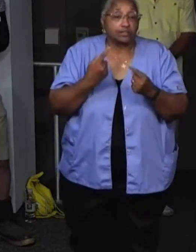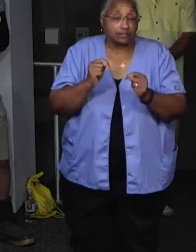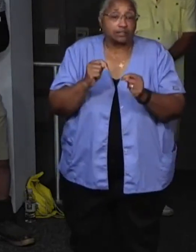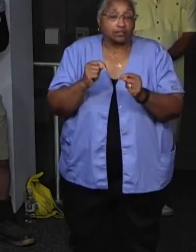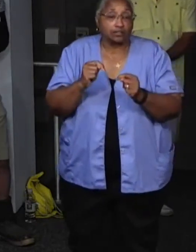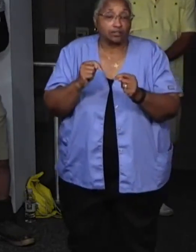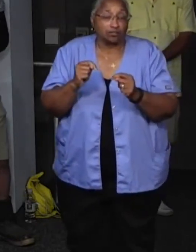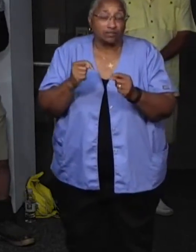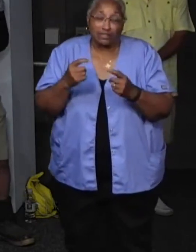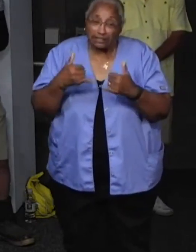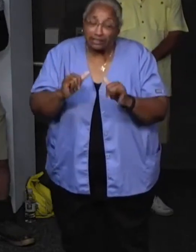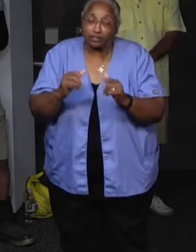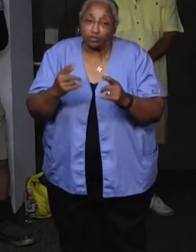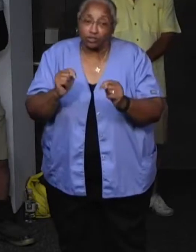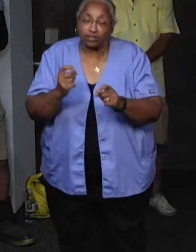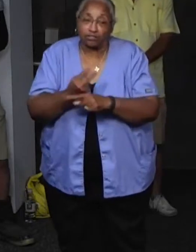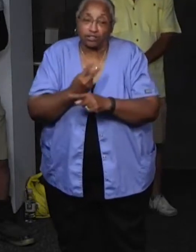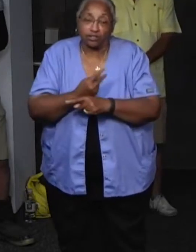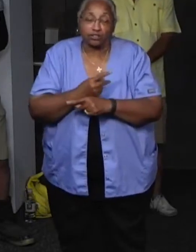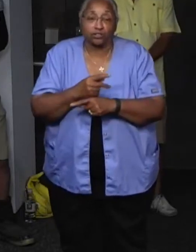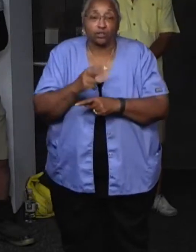there too. So that over